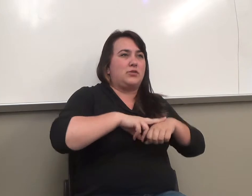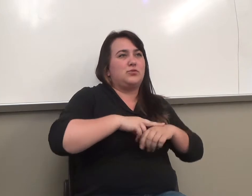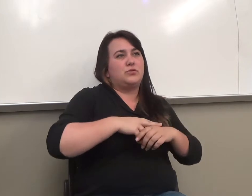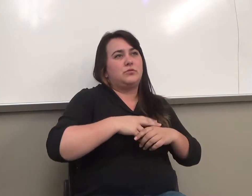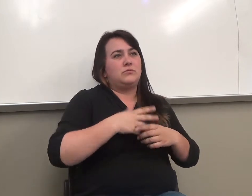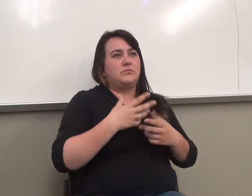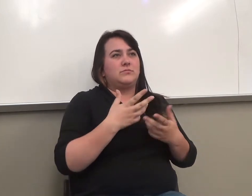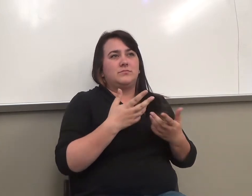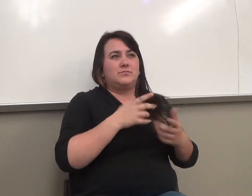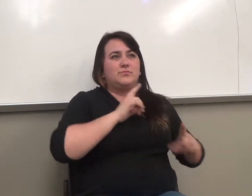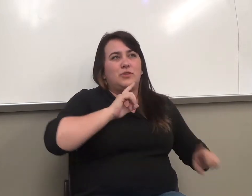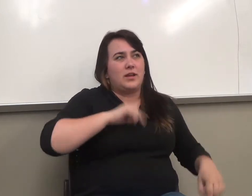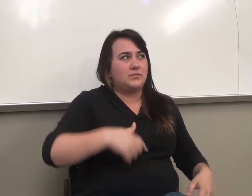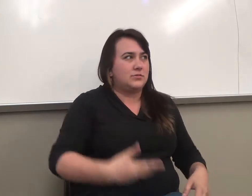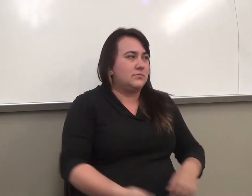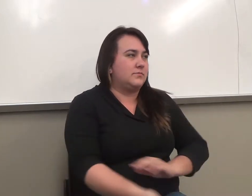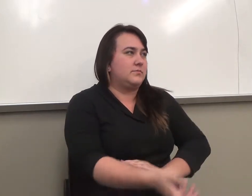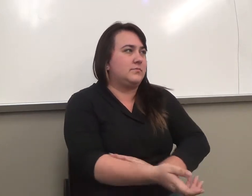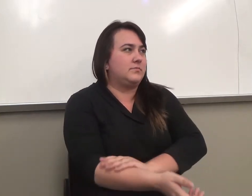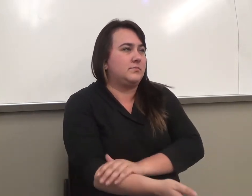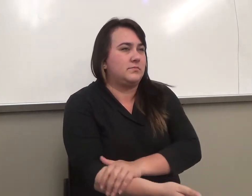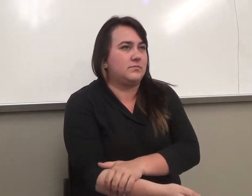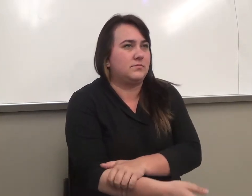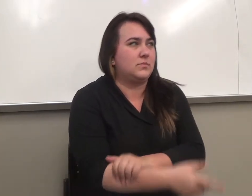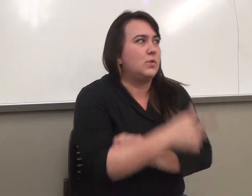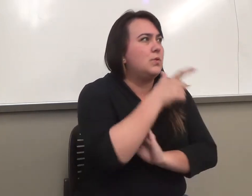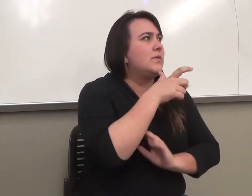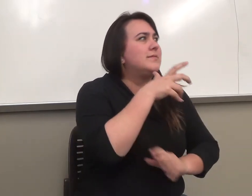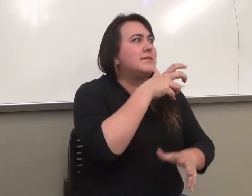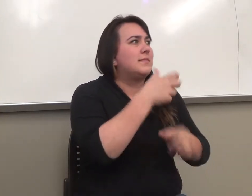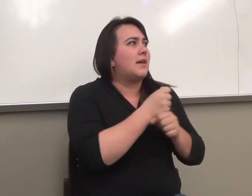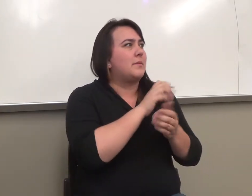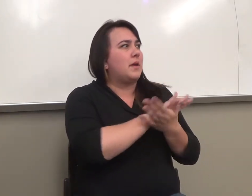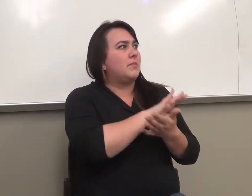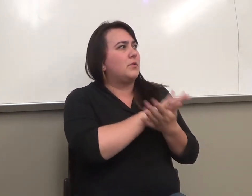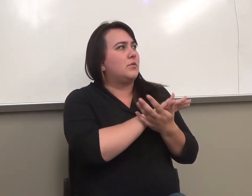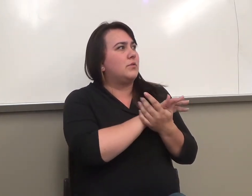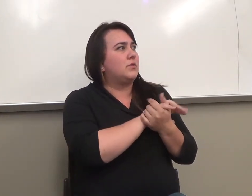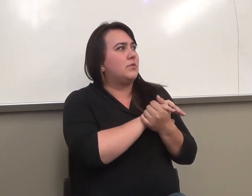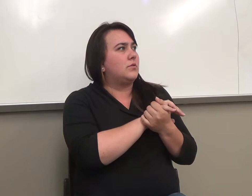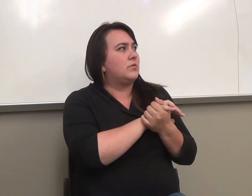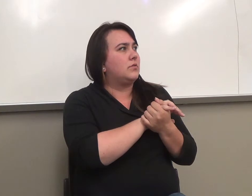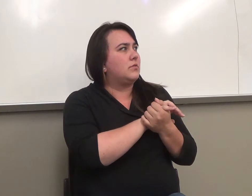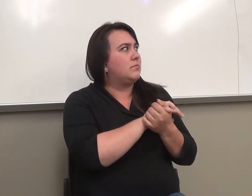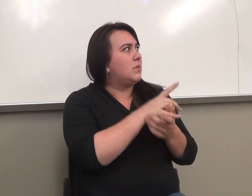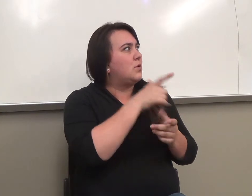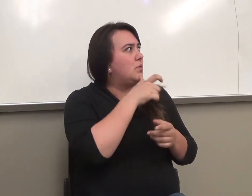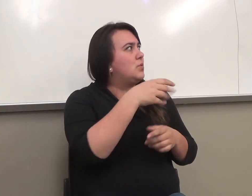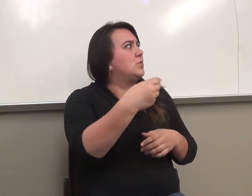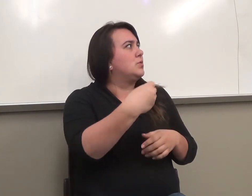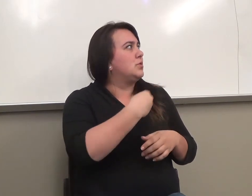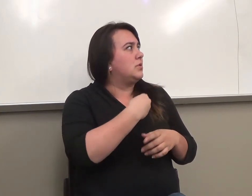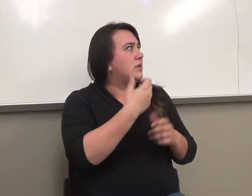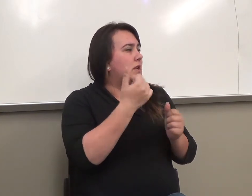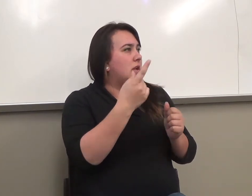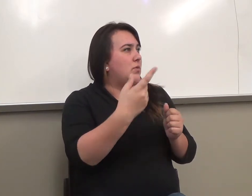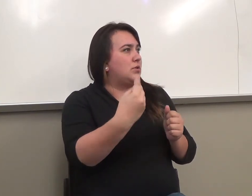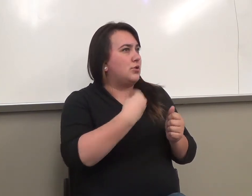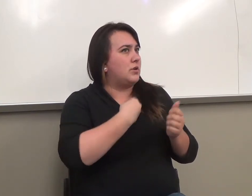It's interesting. But this one doesn't have color, right? Or title. But did anyone turn a paper in and not get one